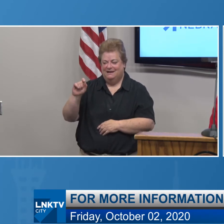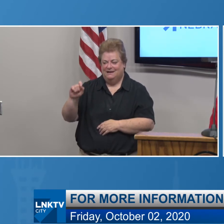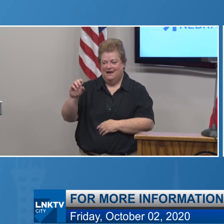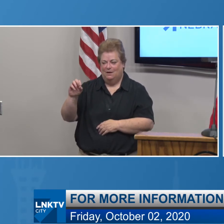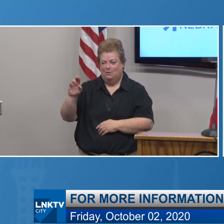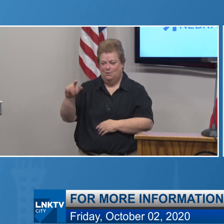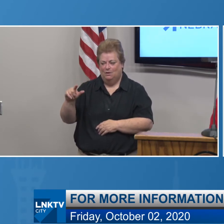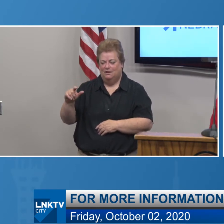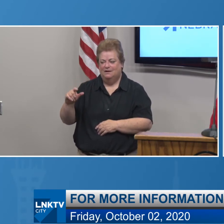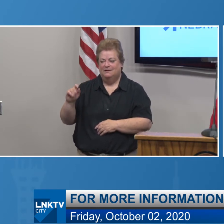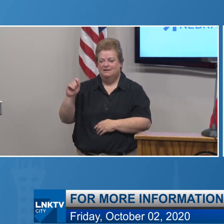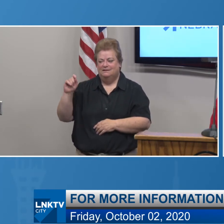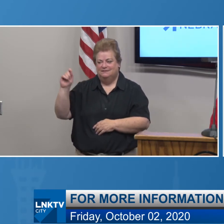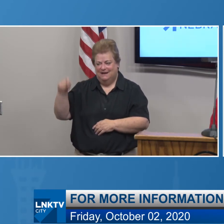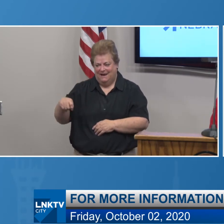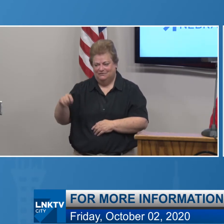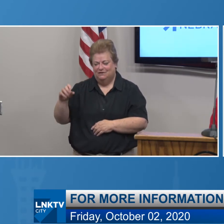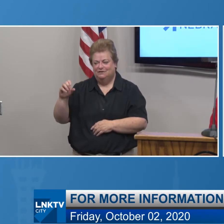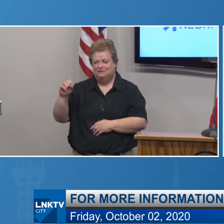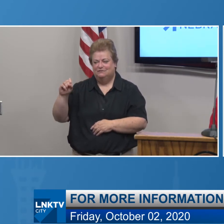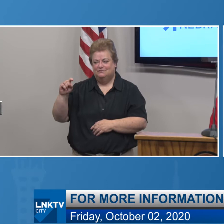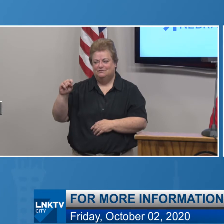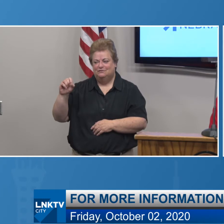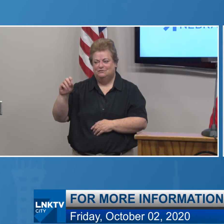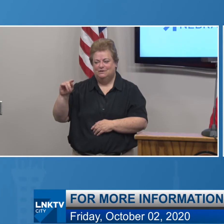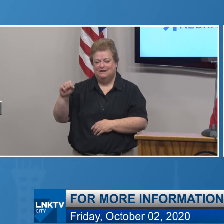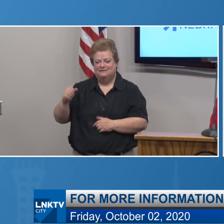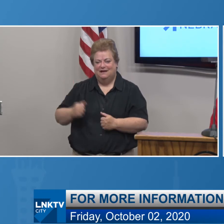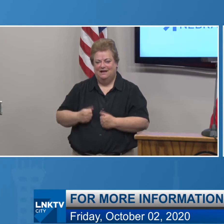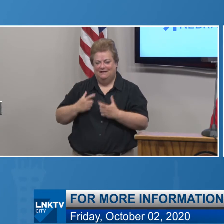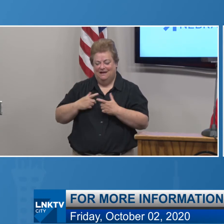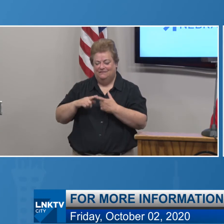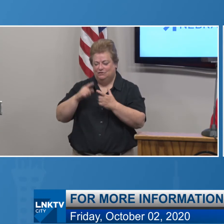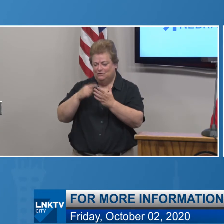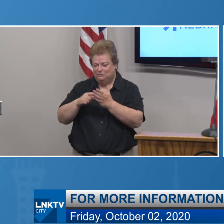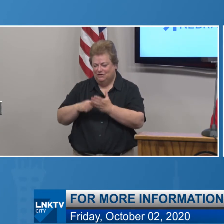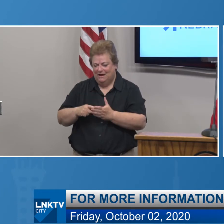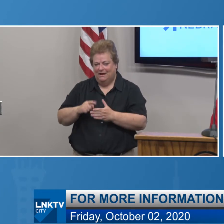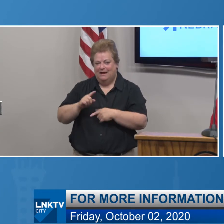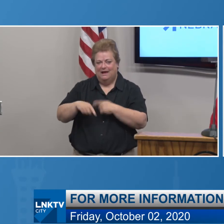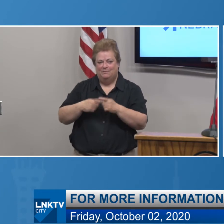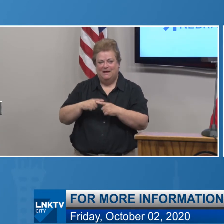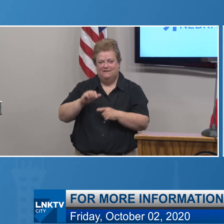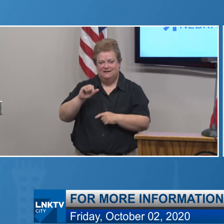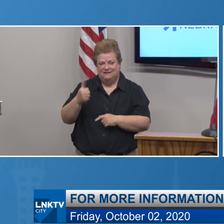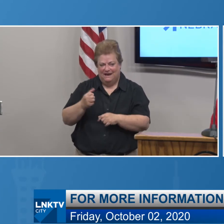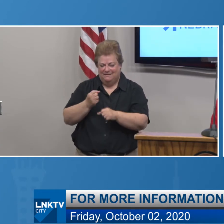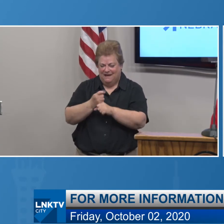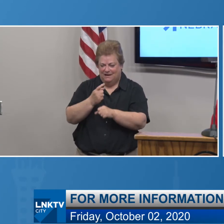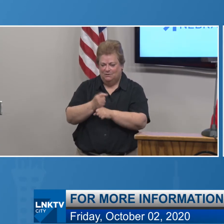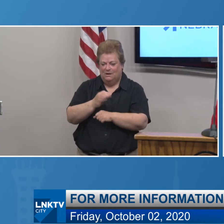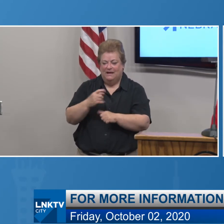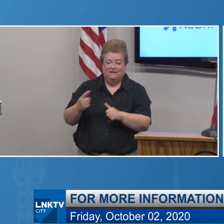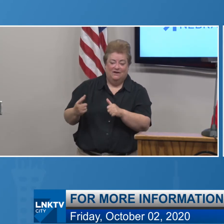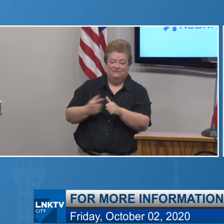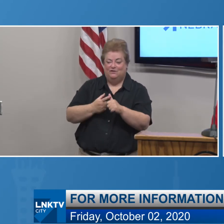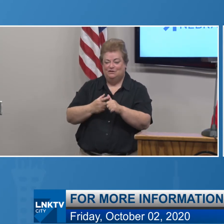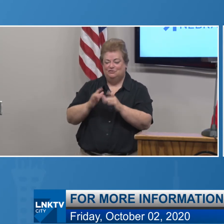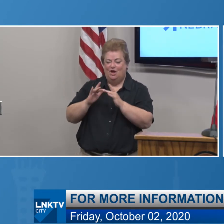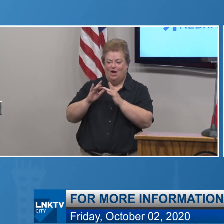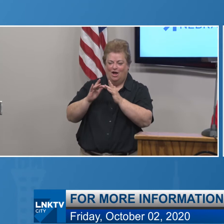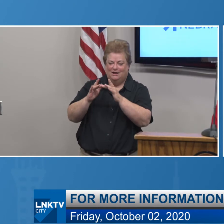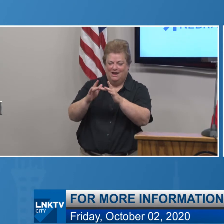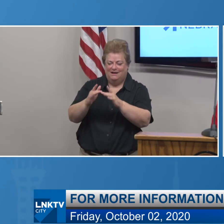healthylincoln.org/Streets Alive Online to check out all the details about the 10th annual and the first online Streets